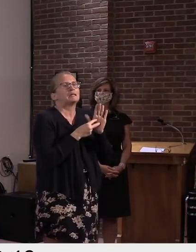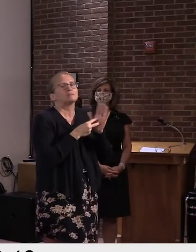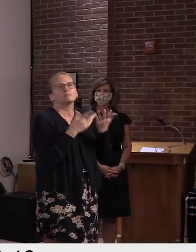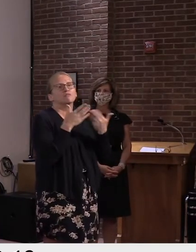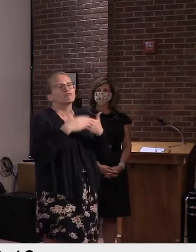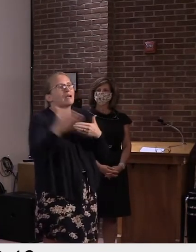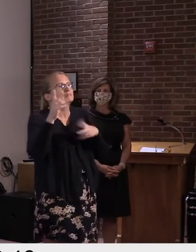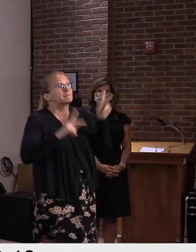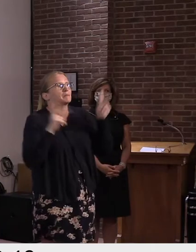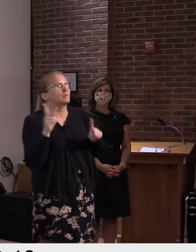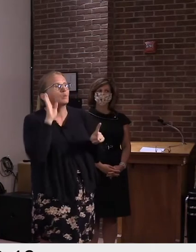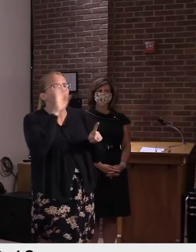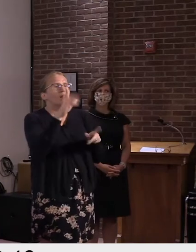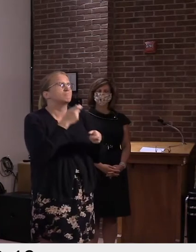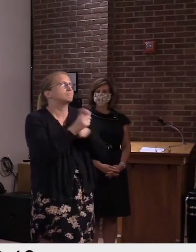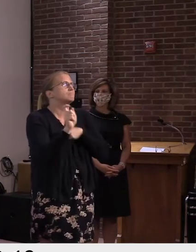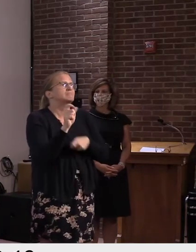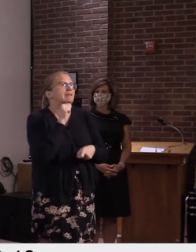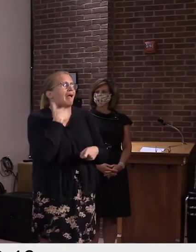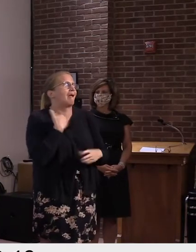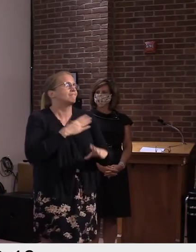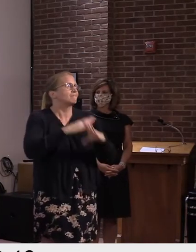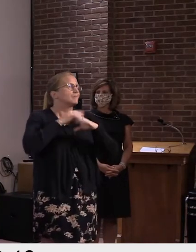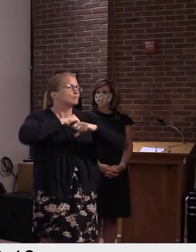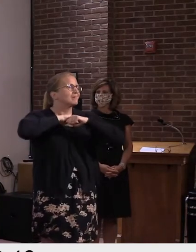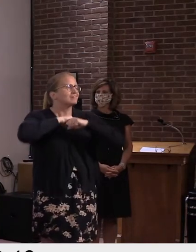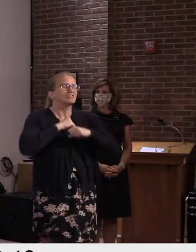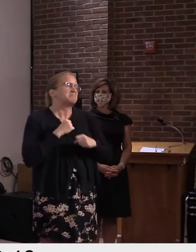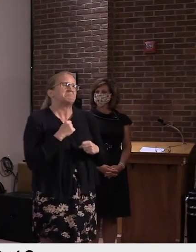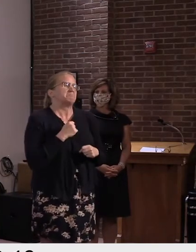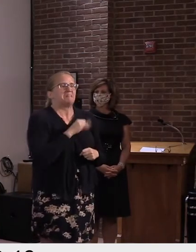novel virus amongst the population.